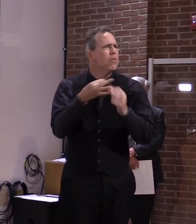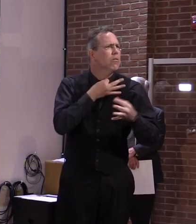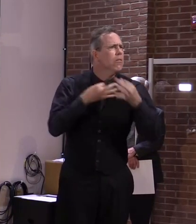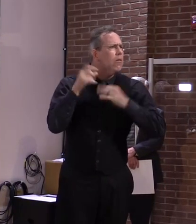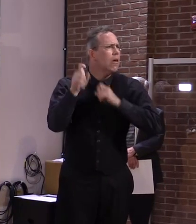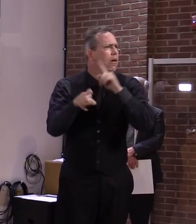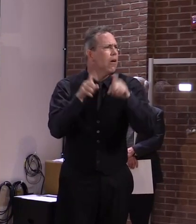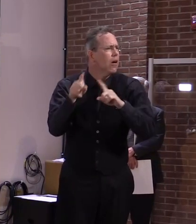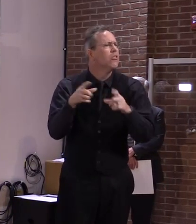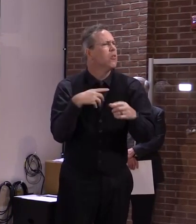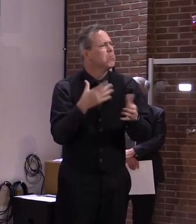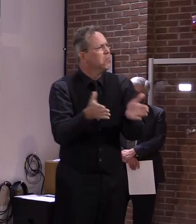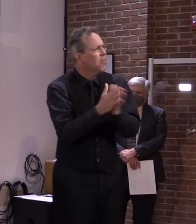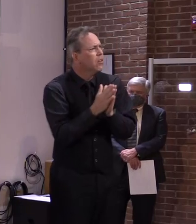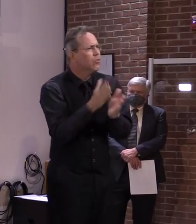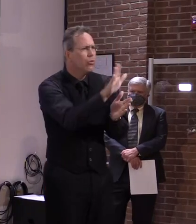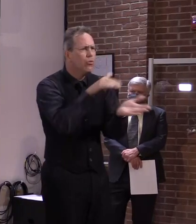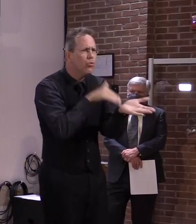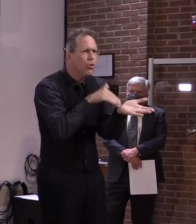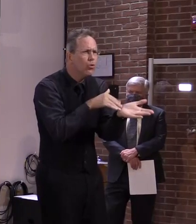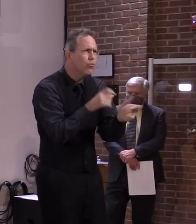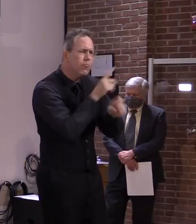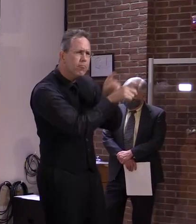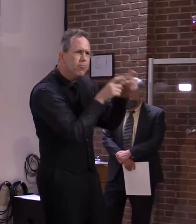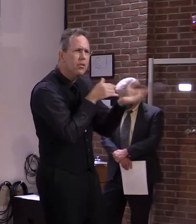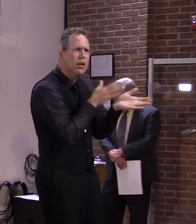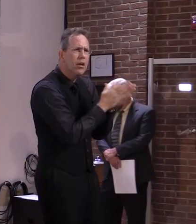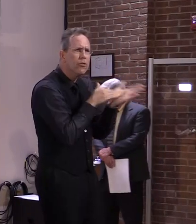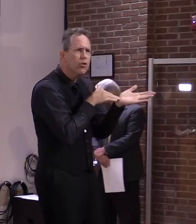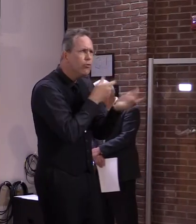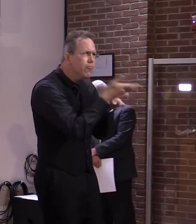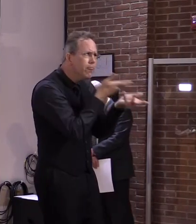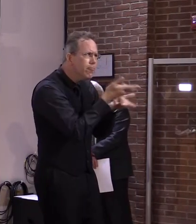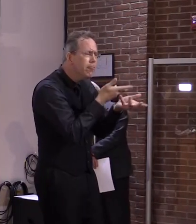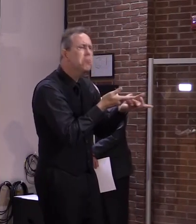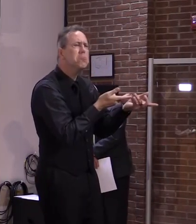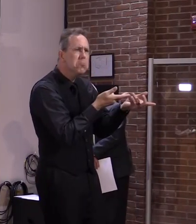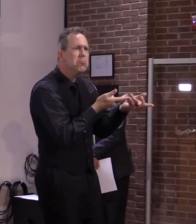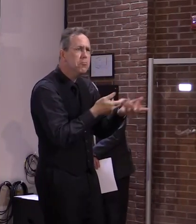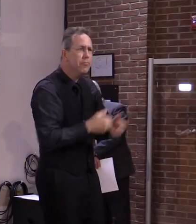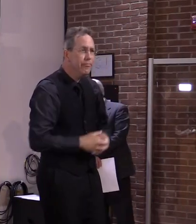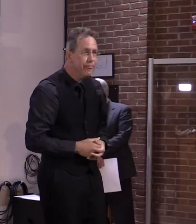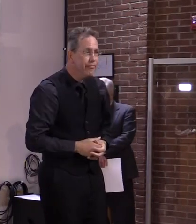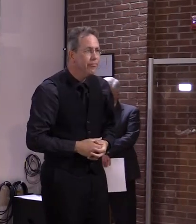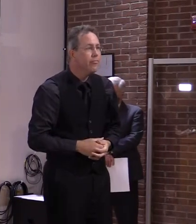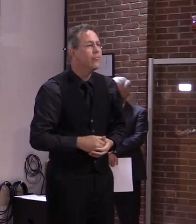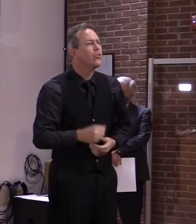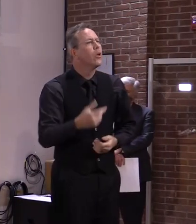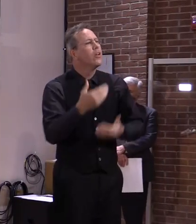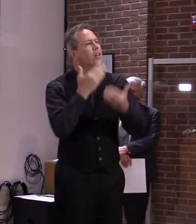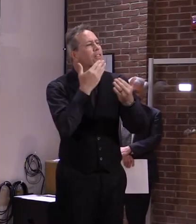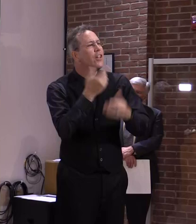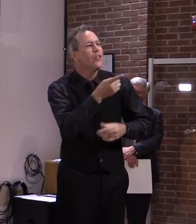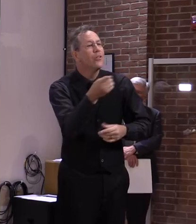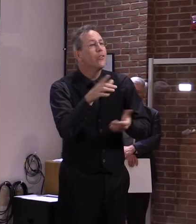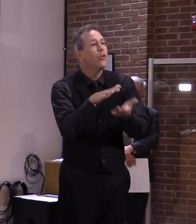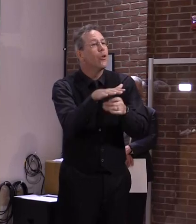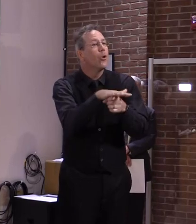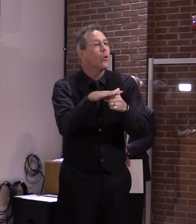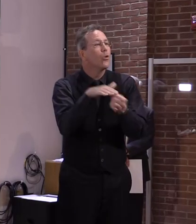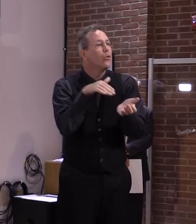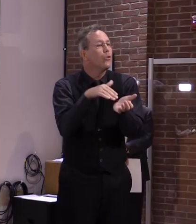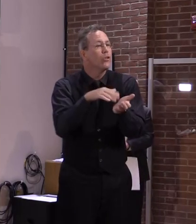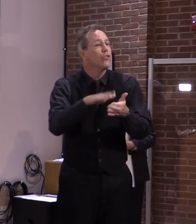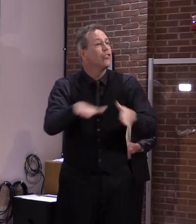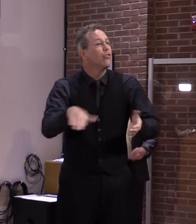as necessary to get that information and advice. I want to thank our pediatrician and healthcare provider community for their support in